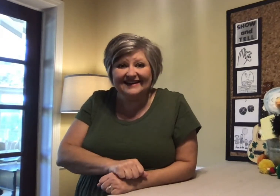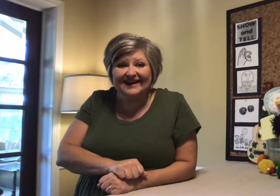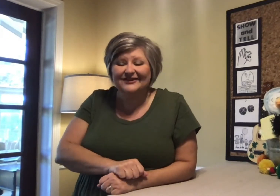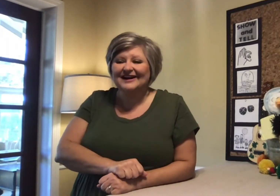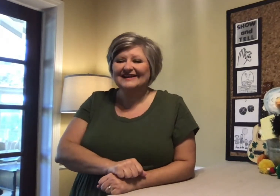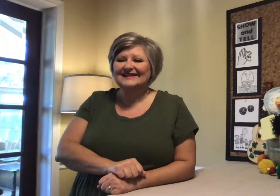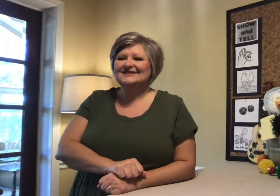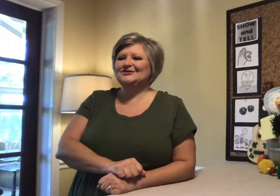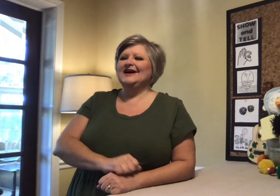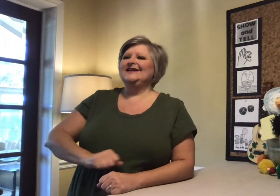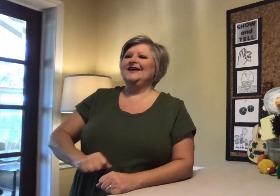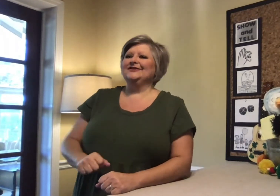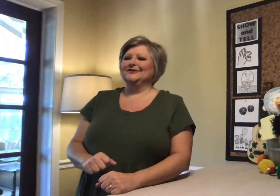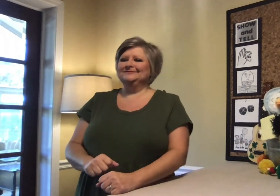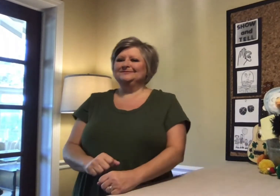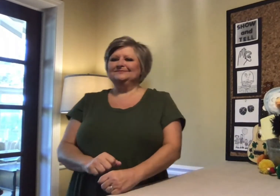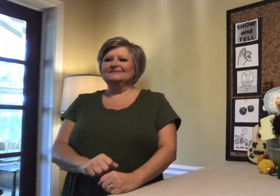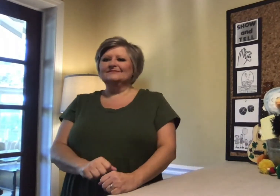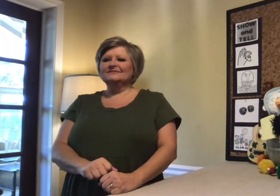All right, let's try another.